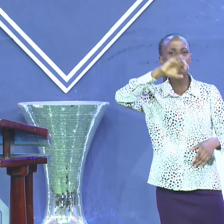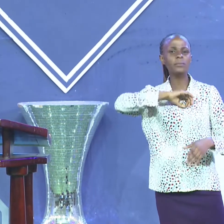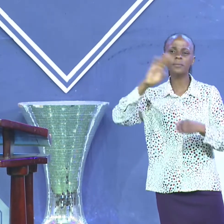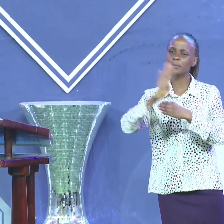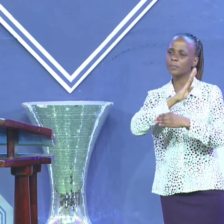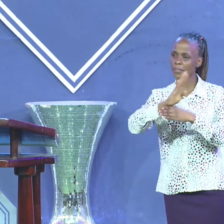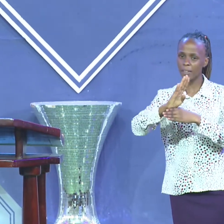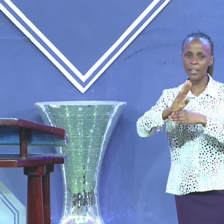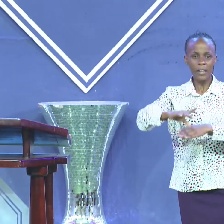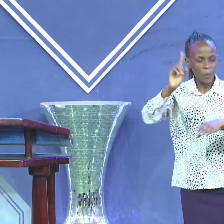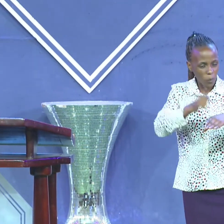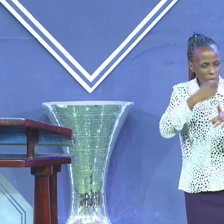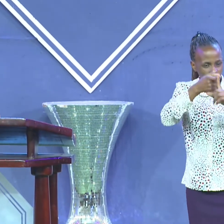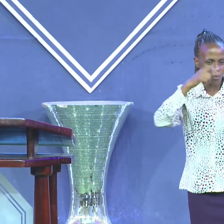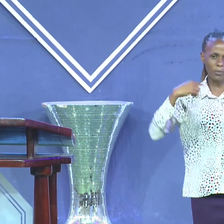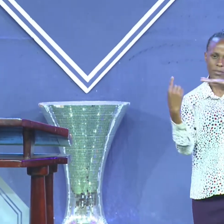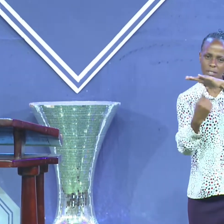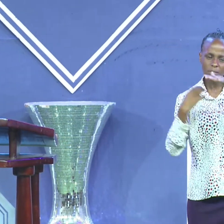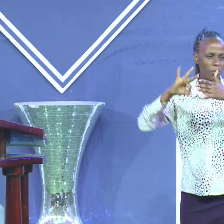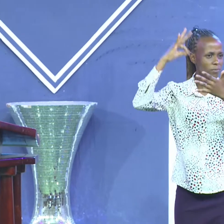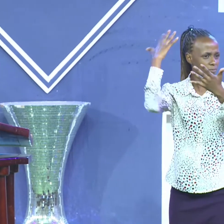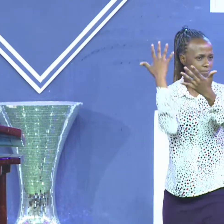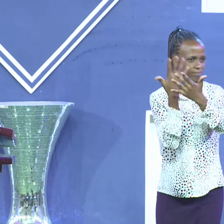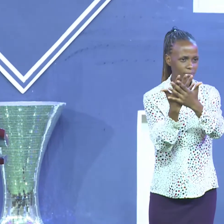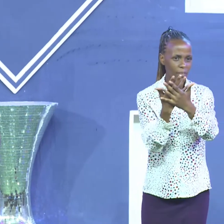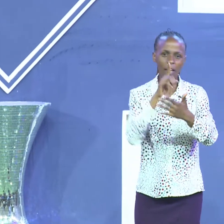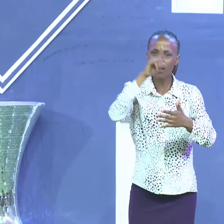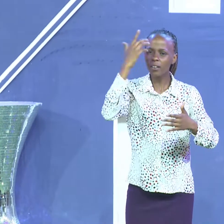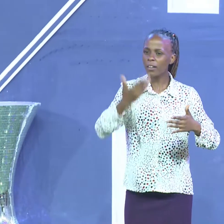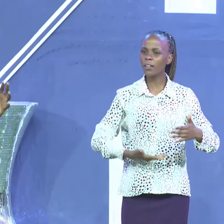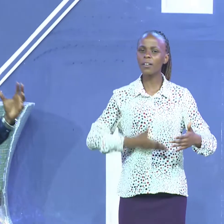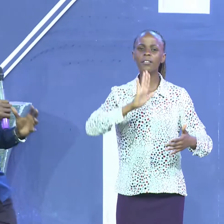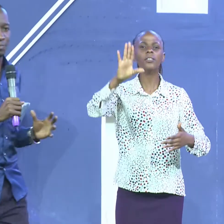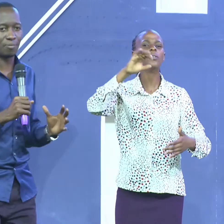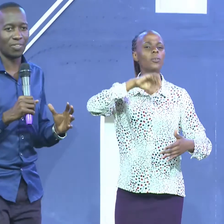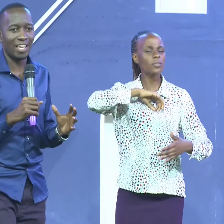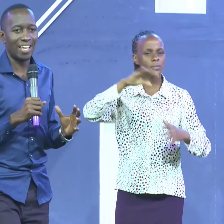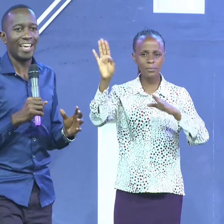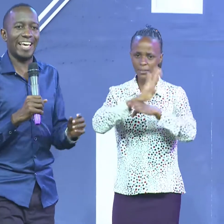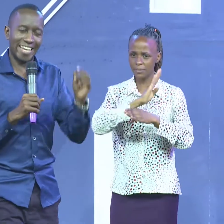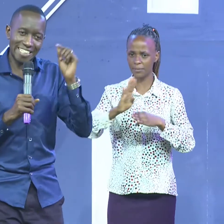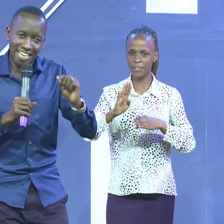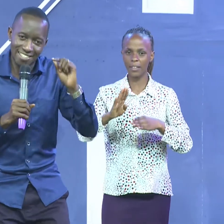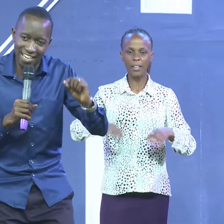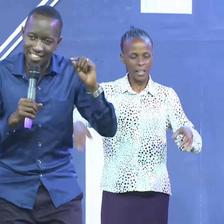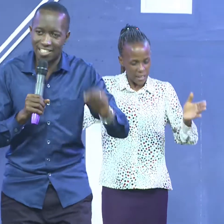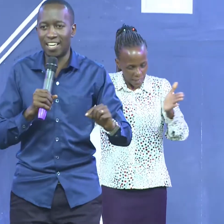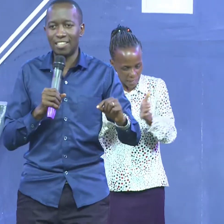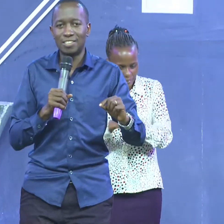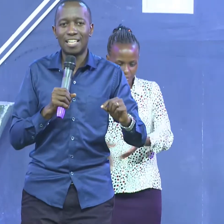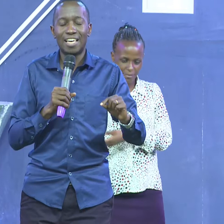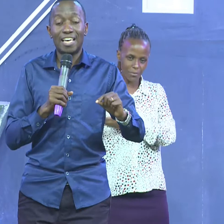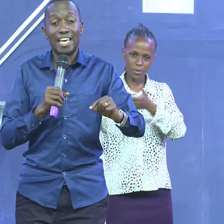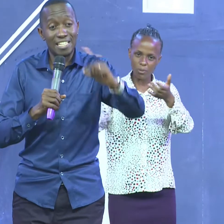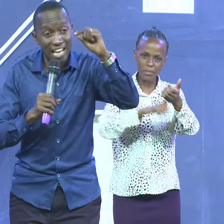own business. When you've left the life of a prison, that you may have your own business.